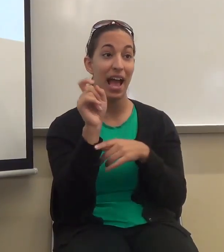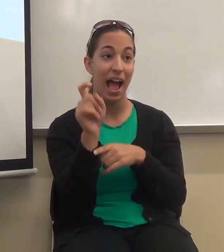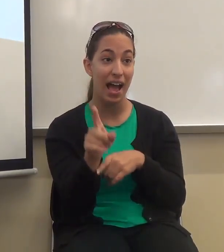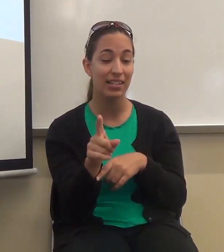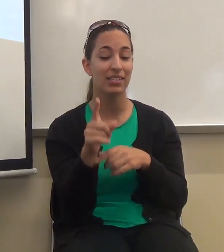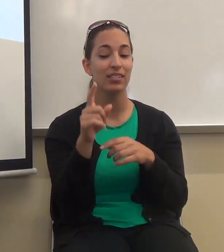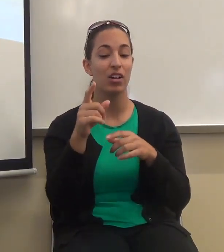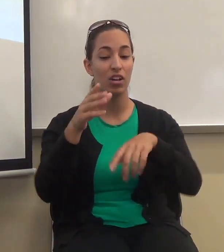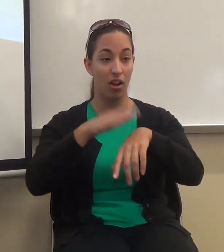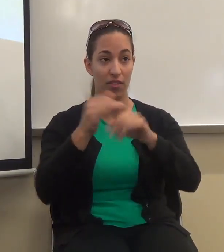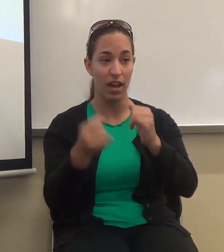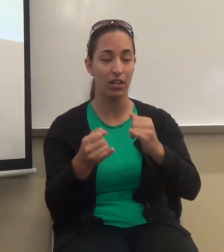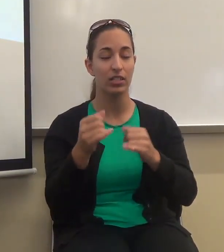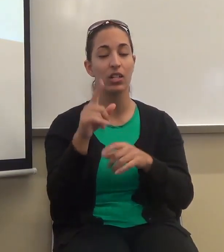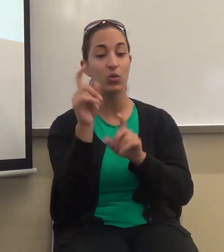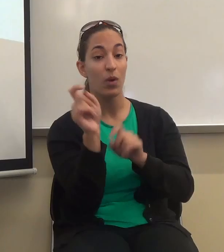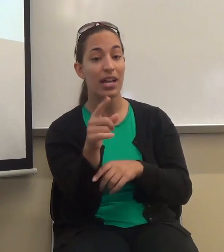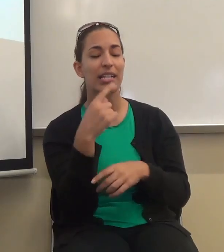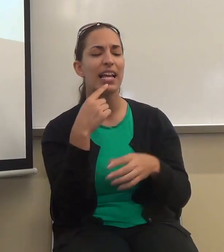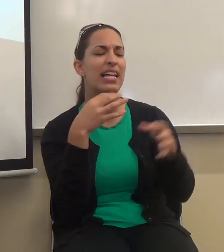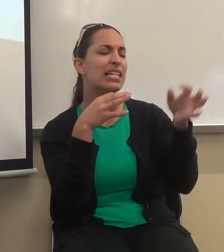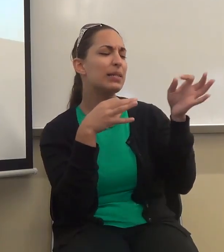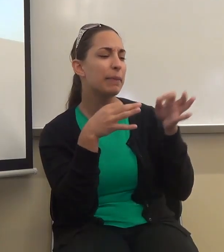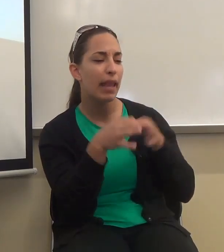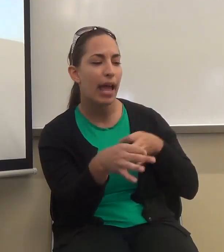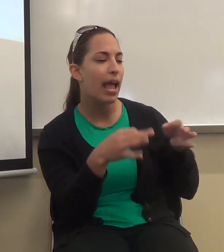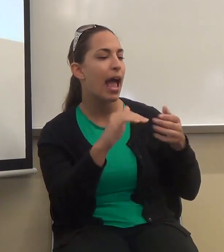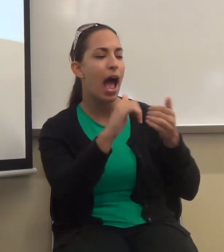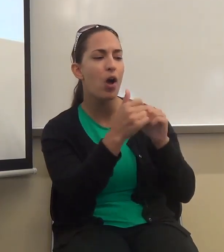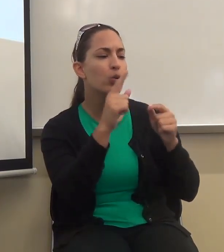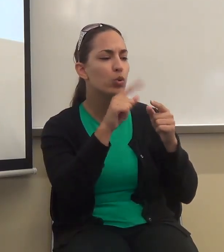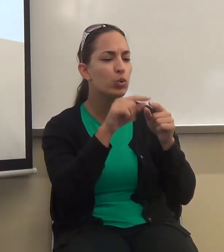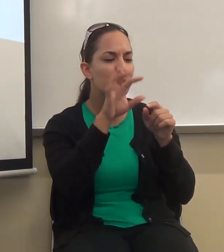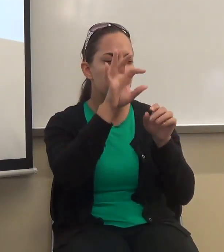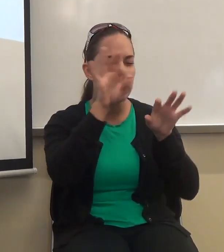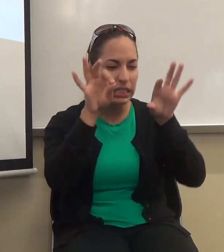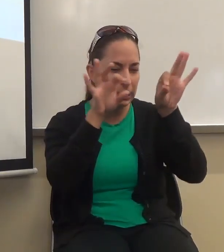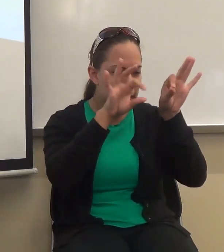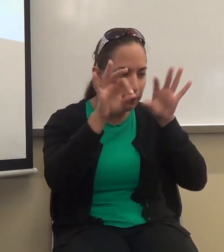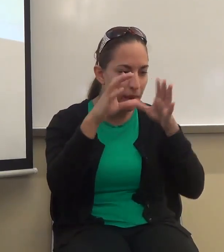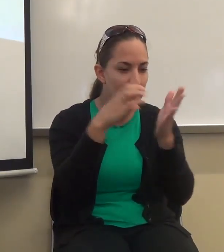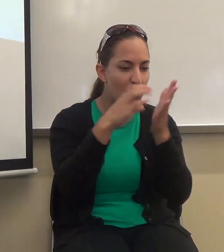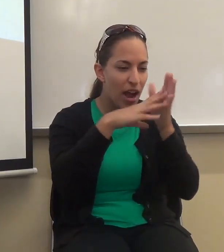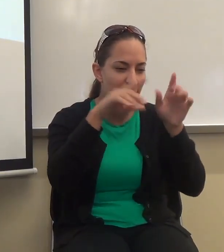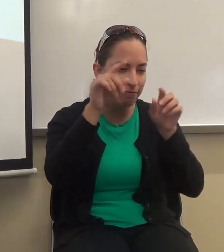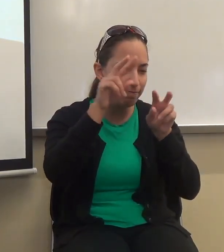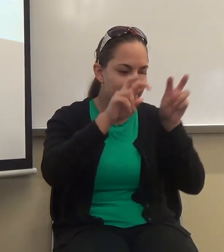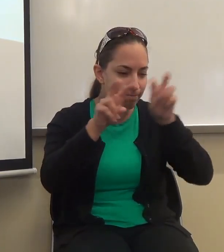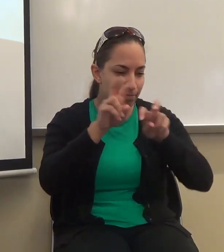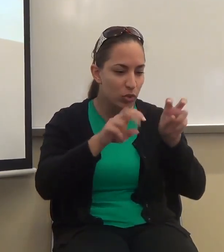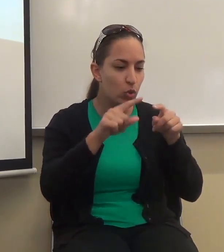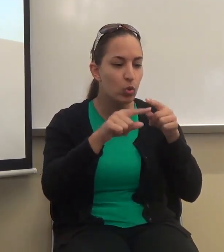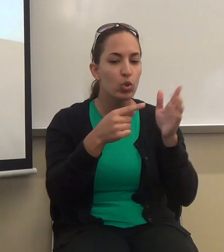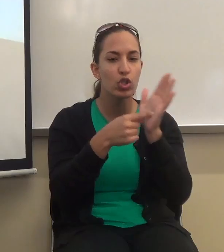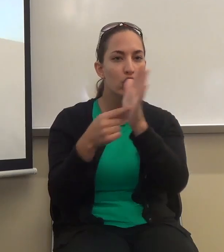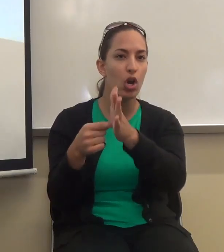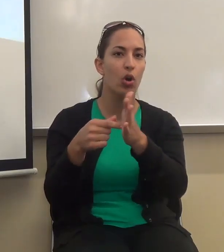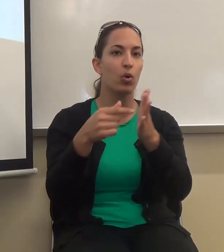explain how to pick a paragraph apart to show what purpose each sentence serves.